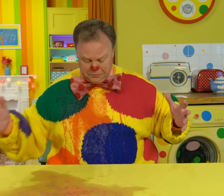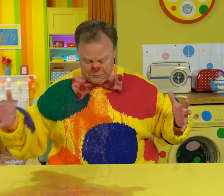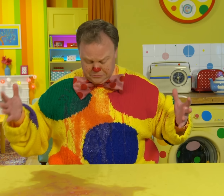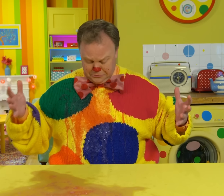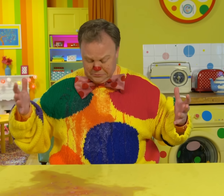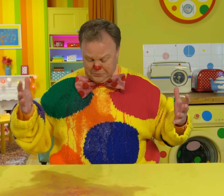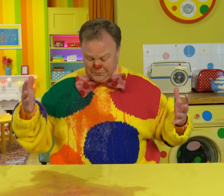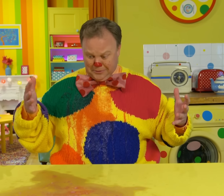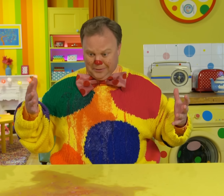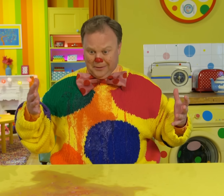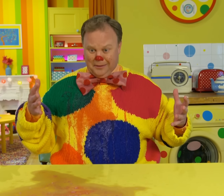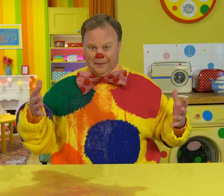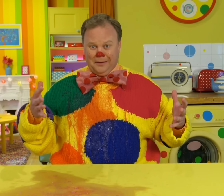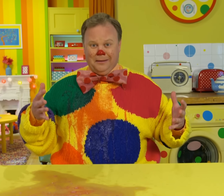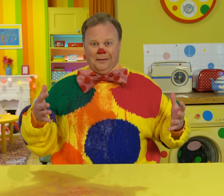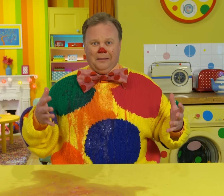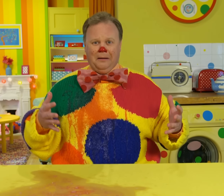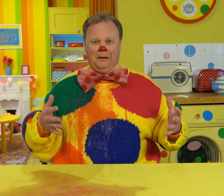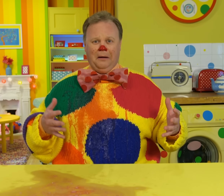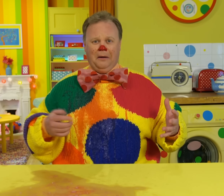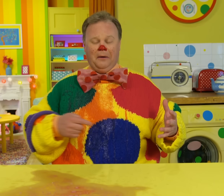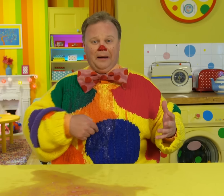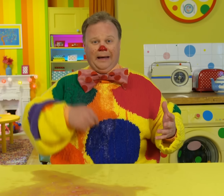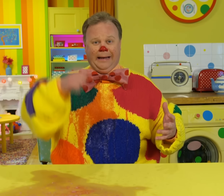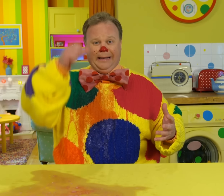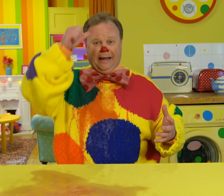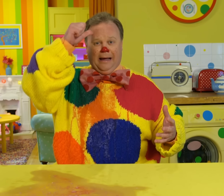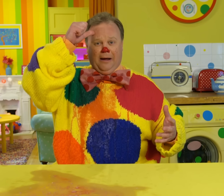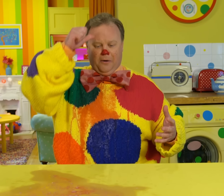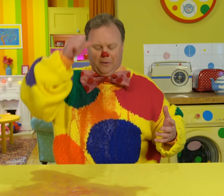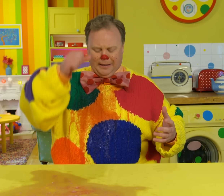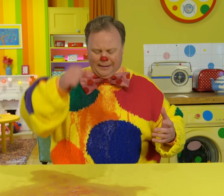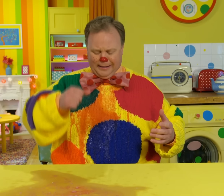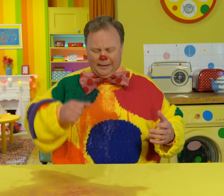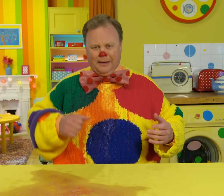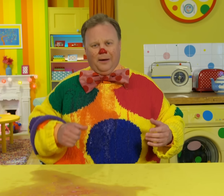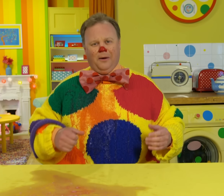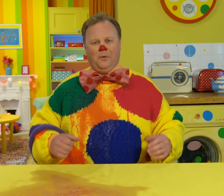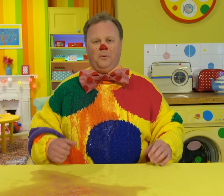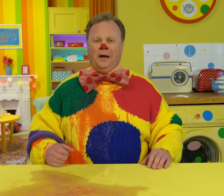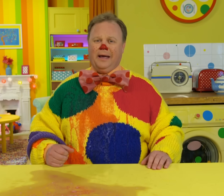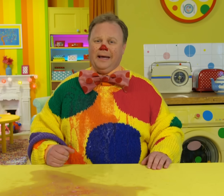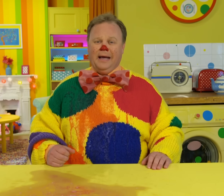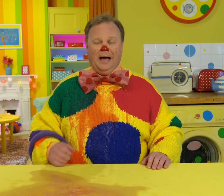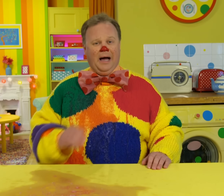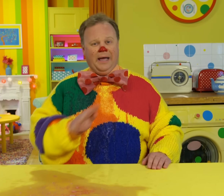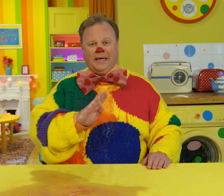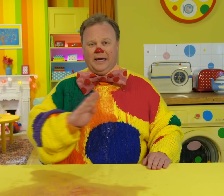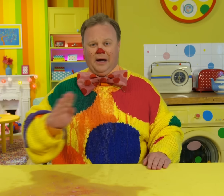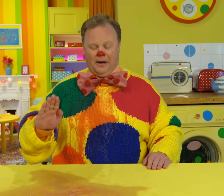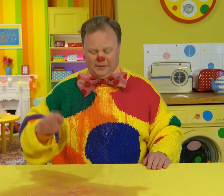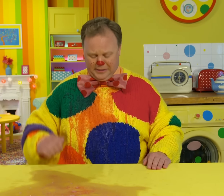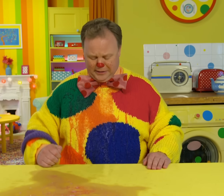all over your spotty jumper. Oh, I know. Oh, I can't